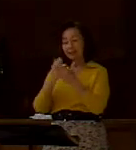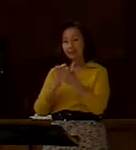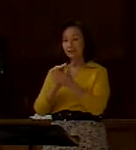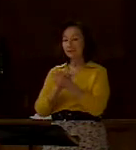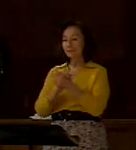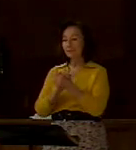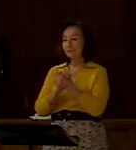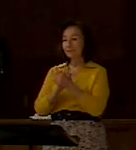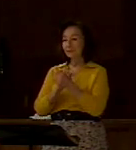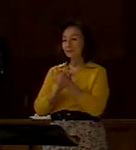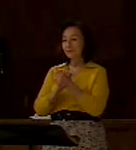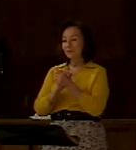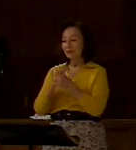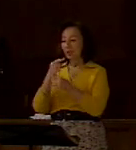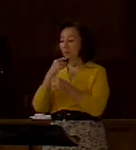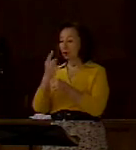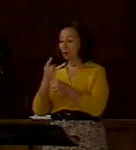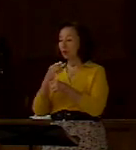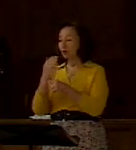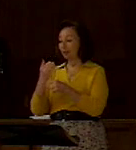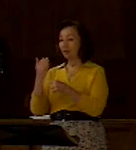been told things,